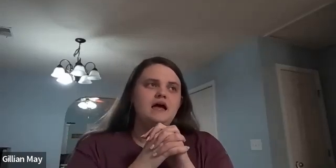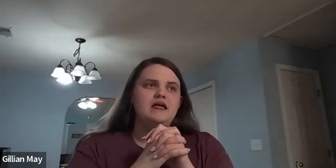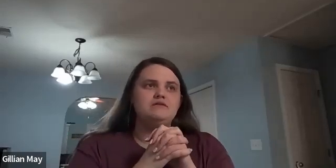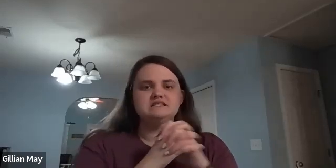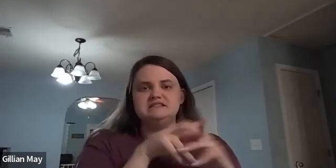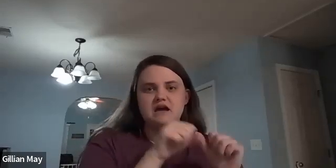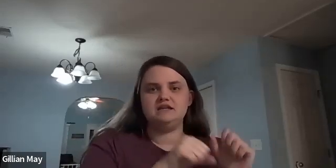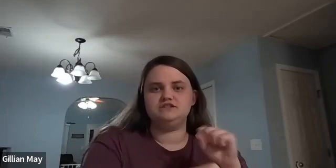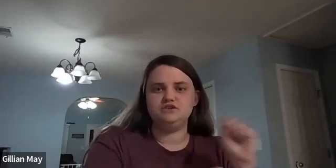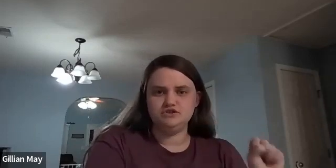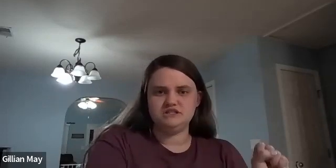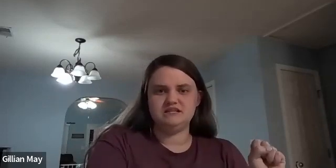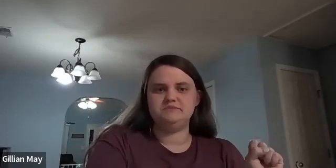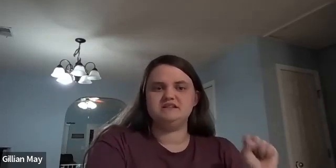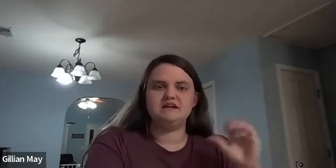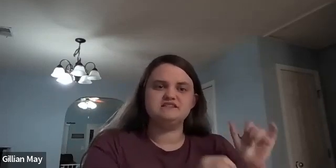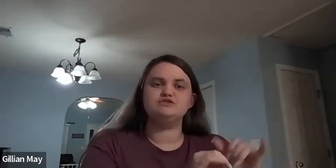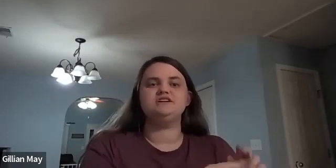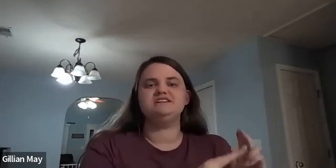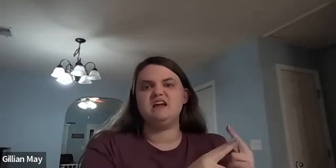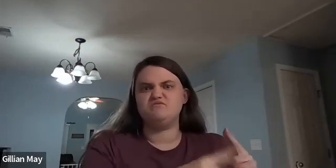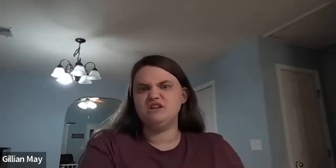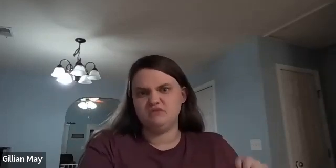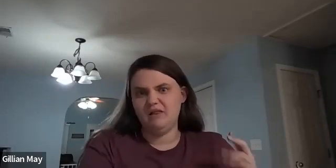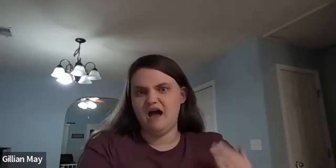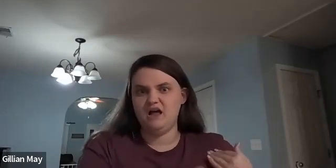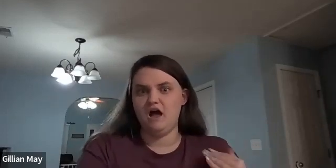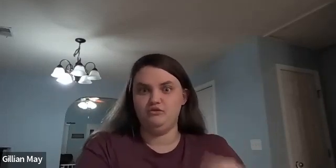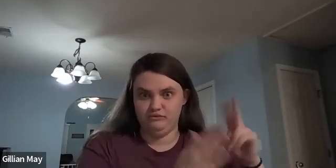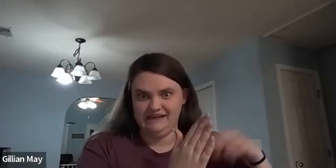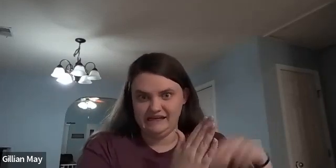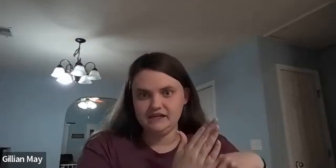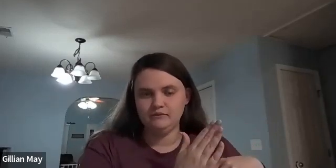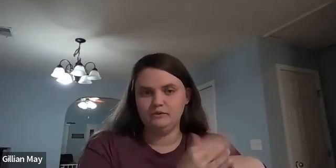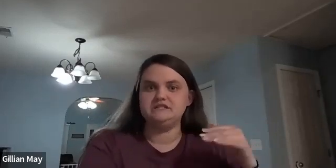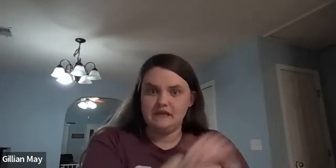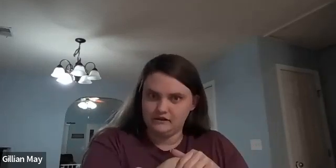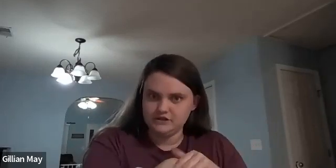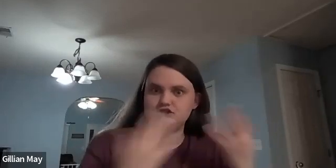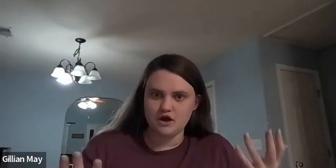And the reason science and social studies is because science and social studies can really rely a lot on reading, which is English. So,